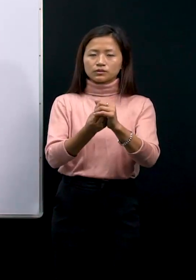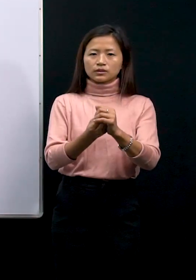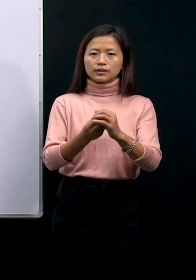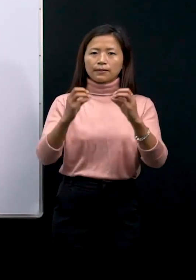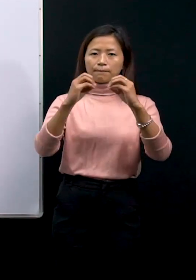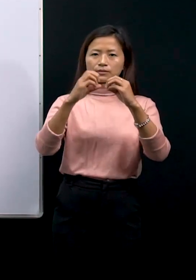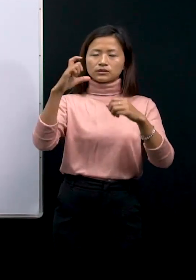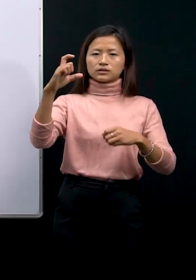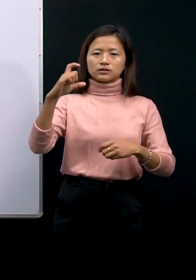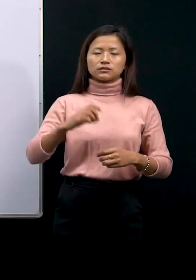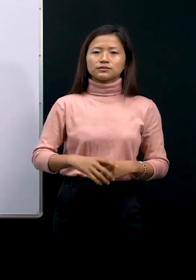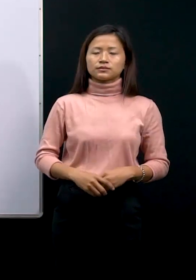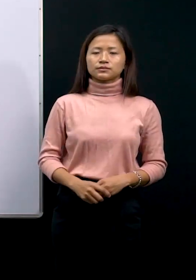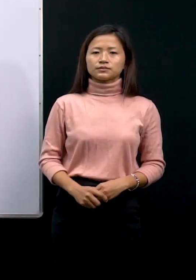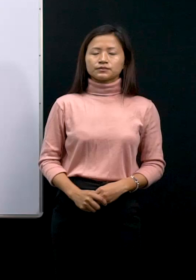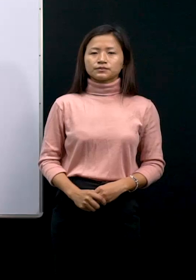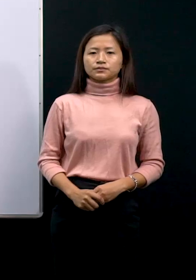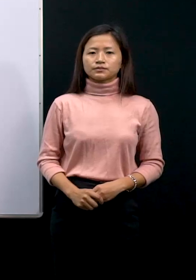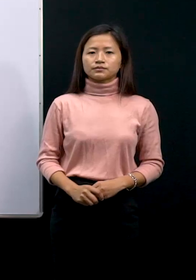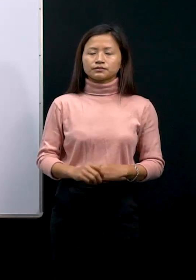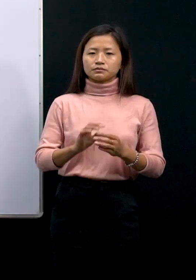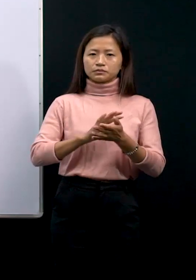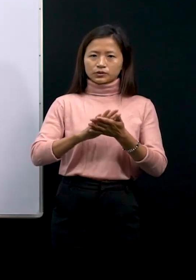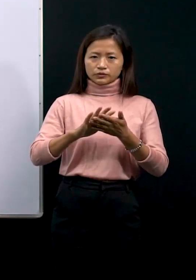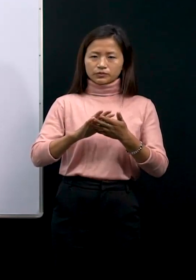BC. Proved or not?